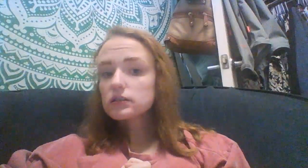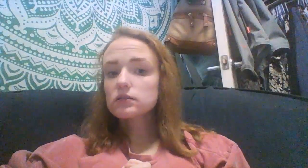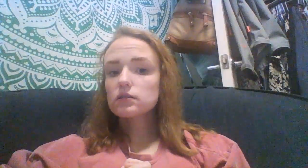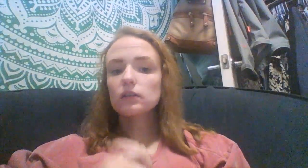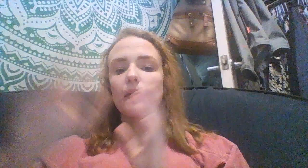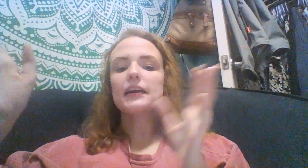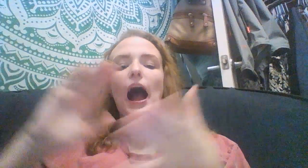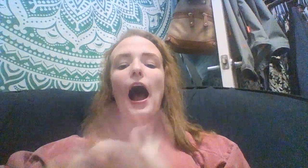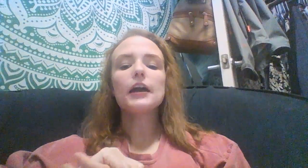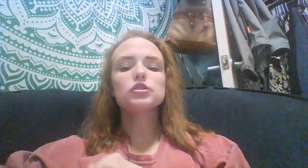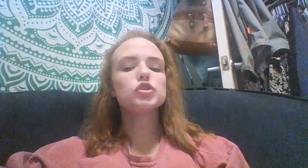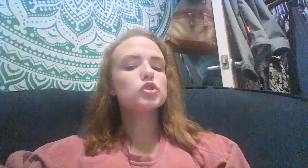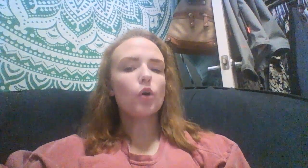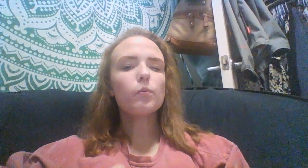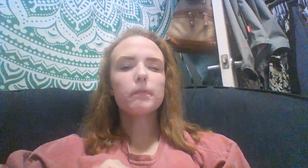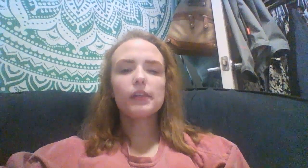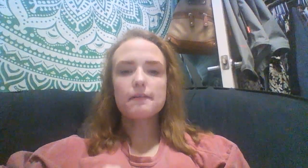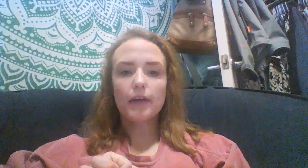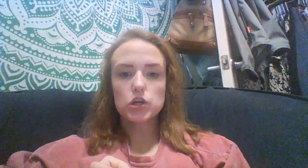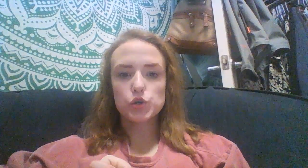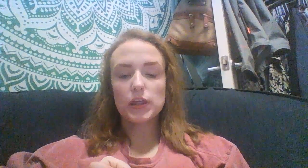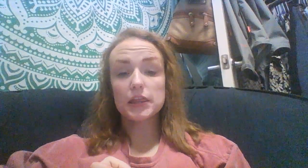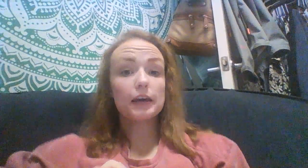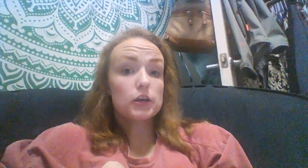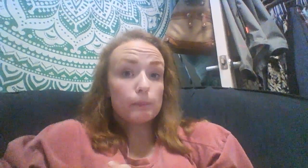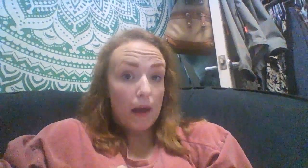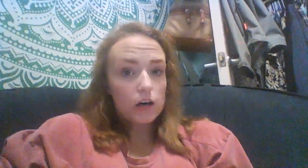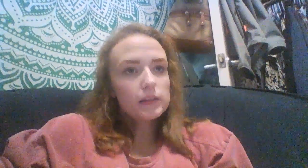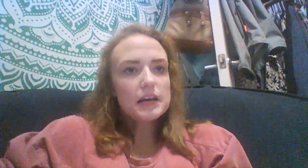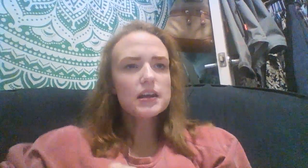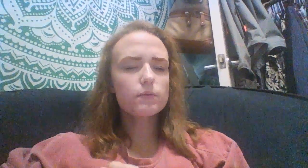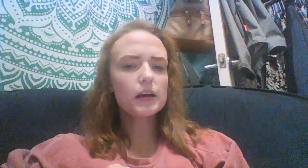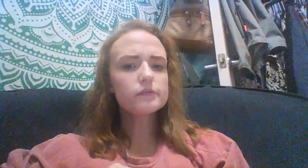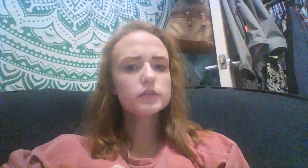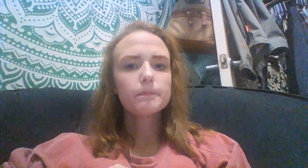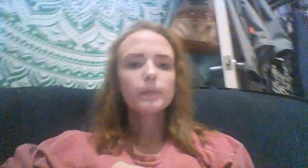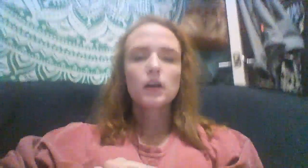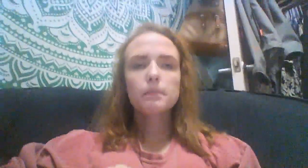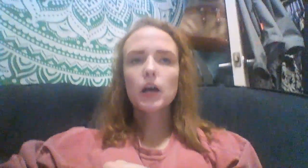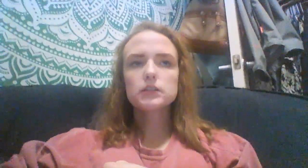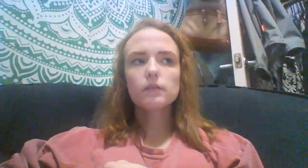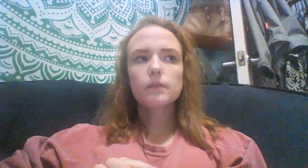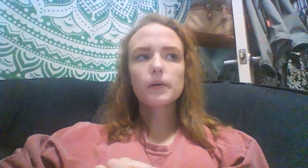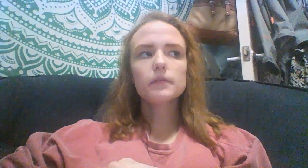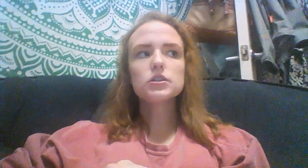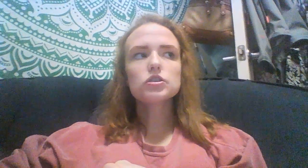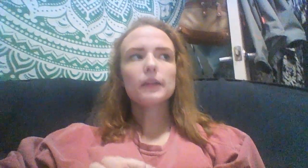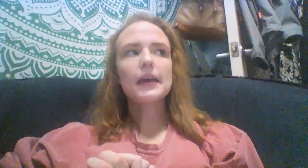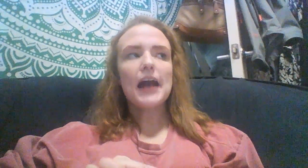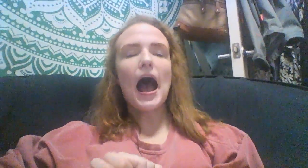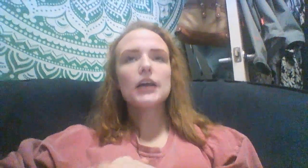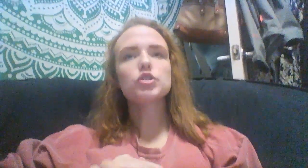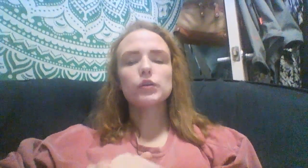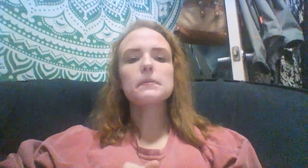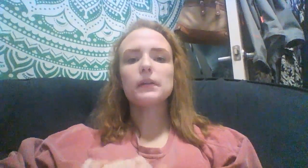Yes, like, I don't believe that you should think that you're better than anyone else because of your privilege. Like, I truly believe